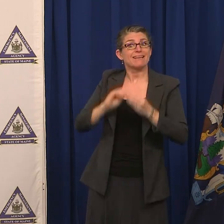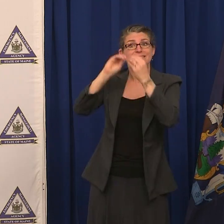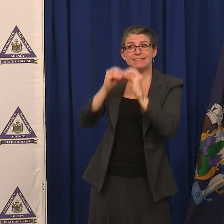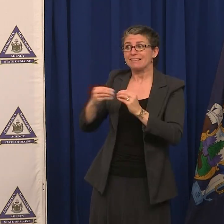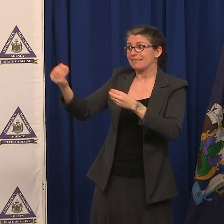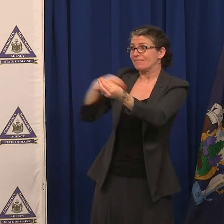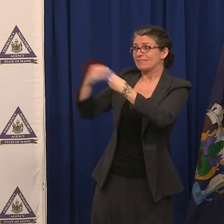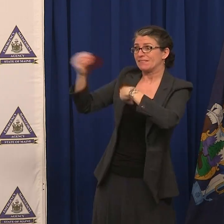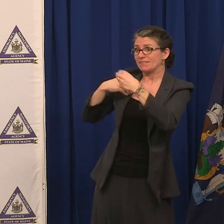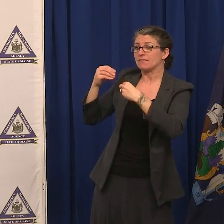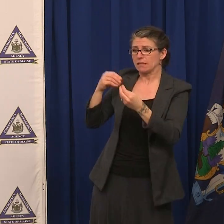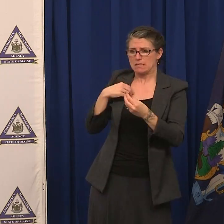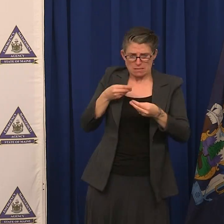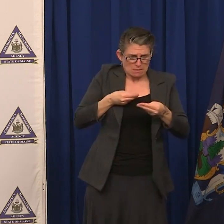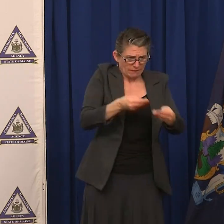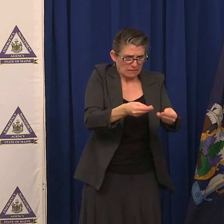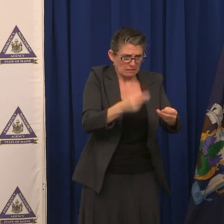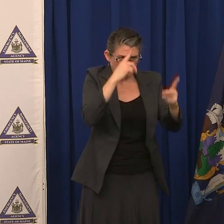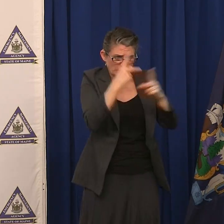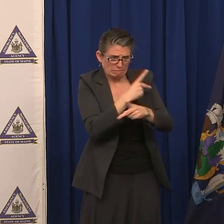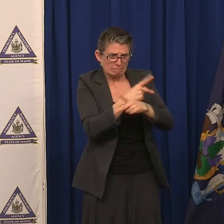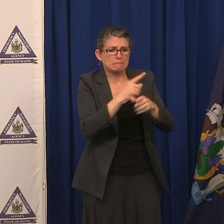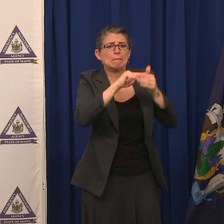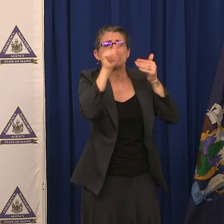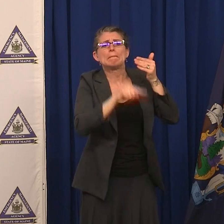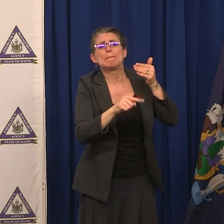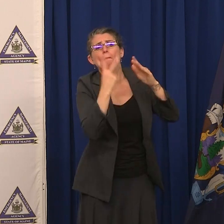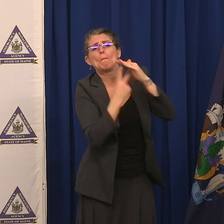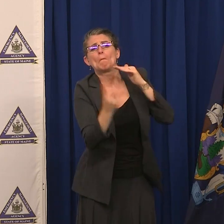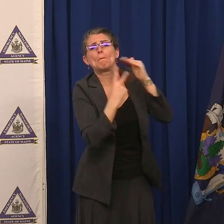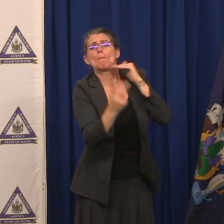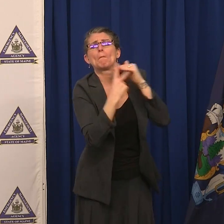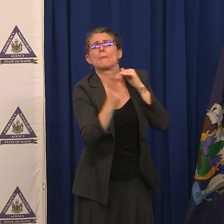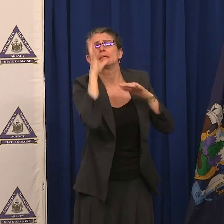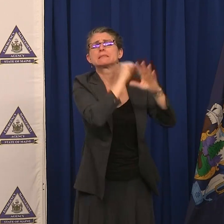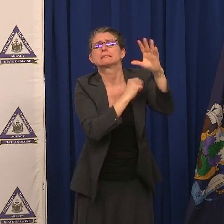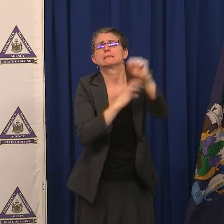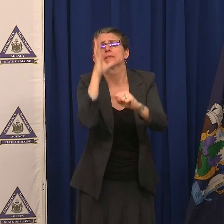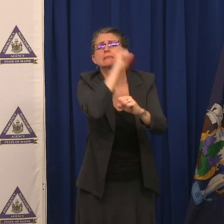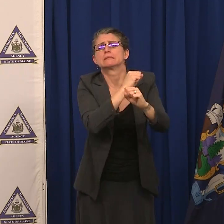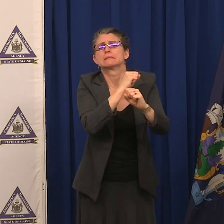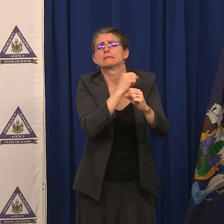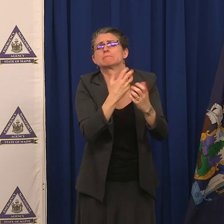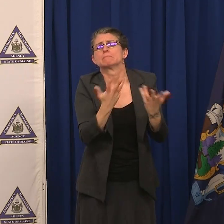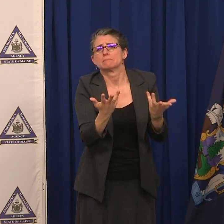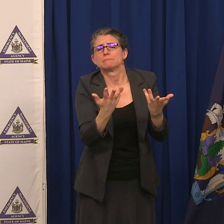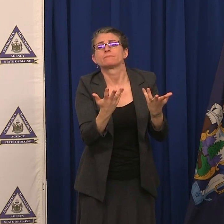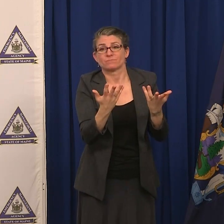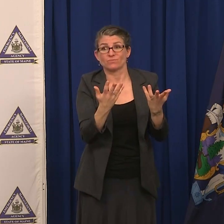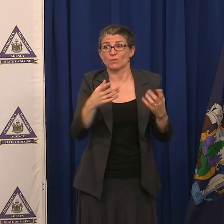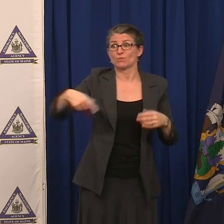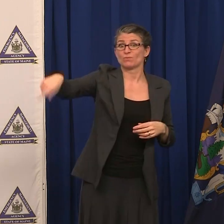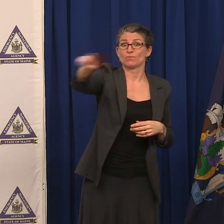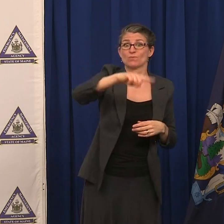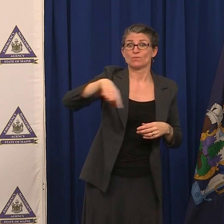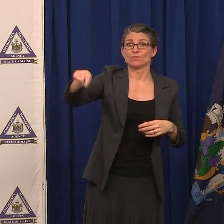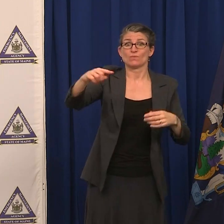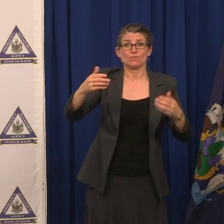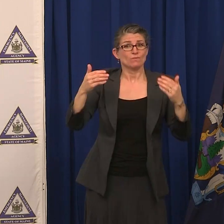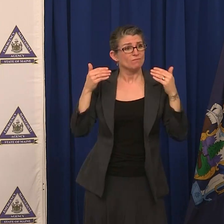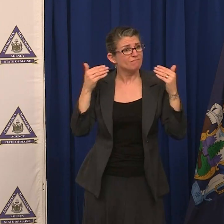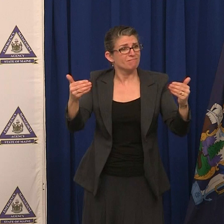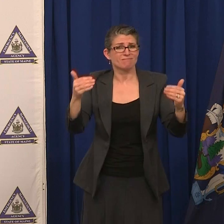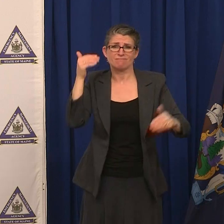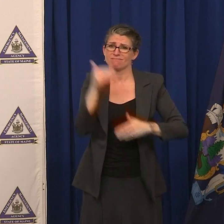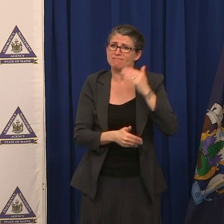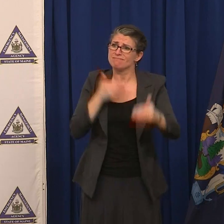that I want to stand before everyone today is to ask everyone to go forward with that physical distancing, because the